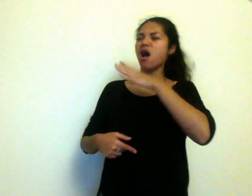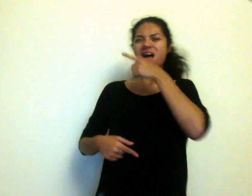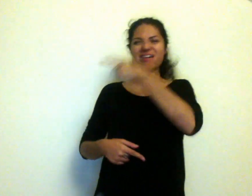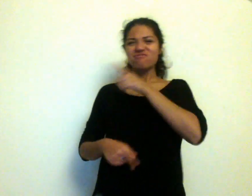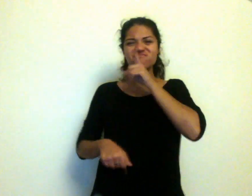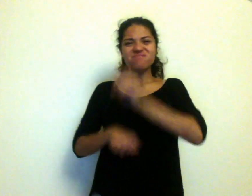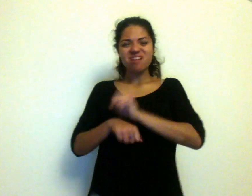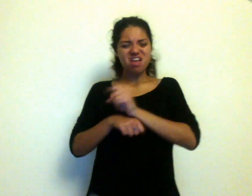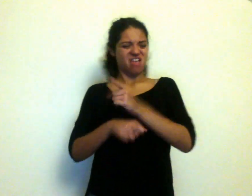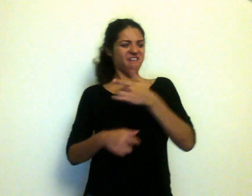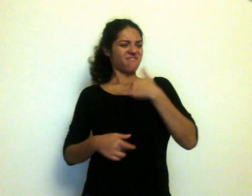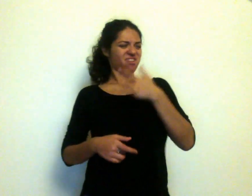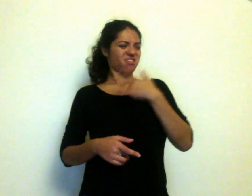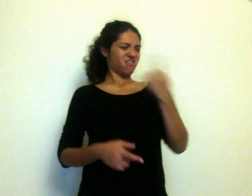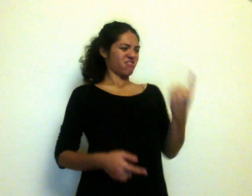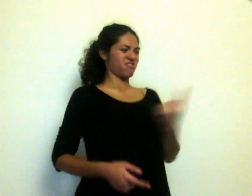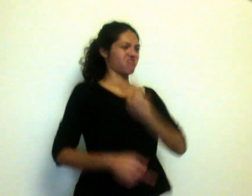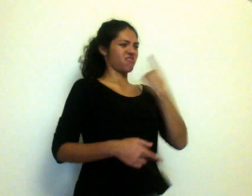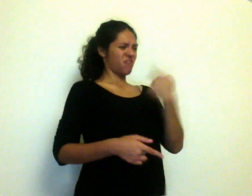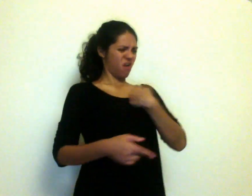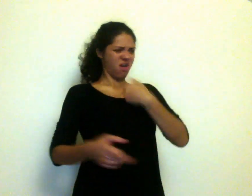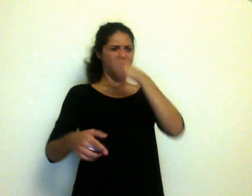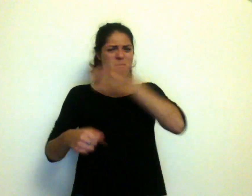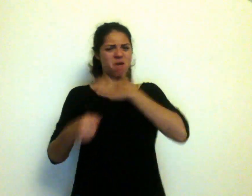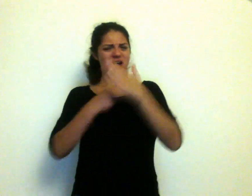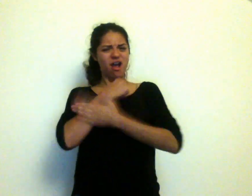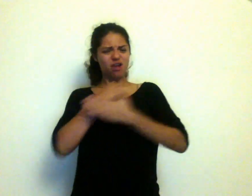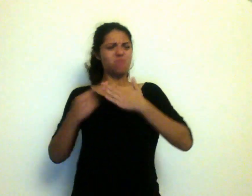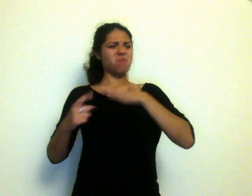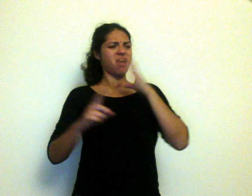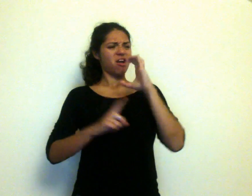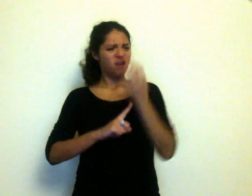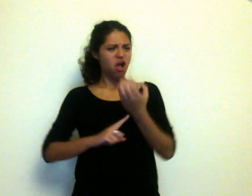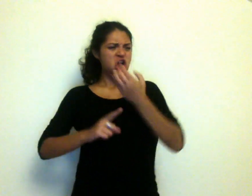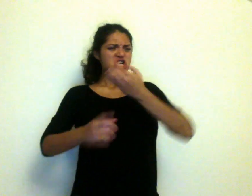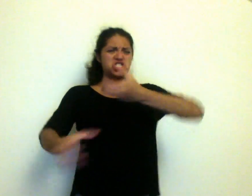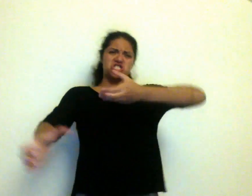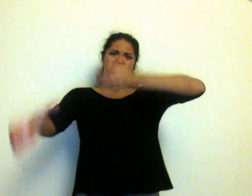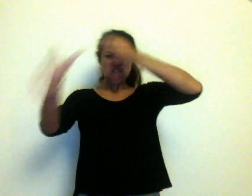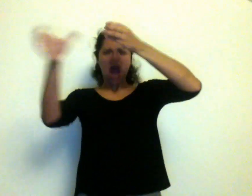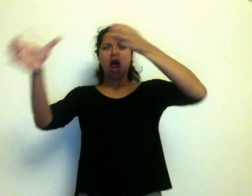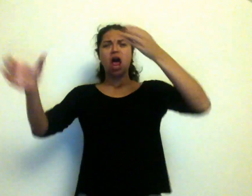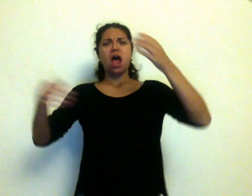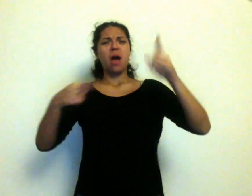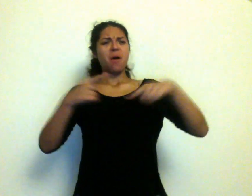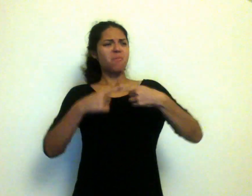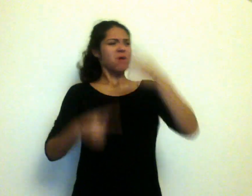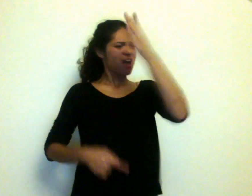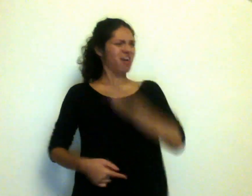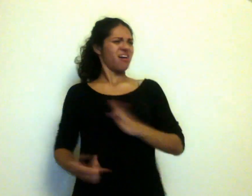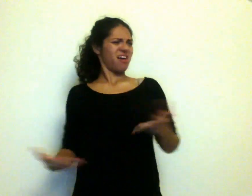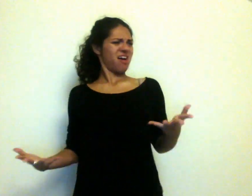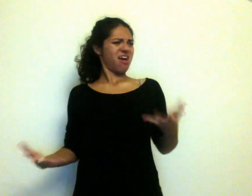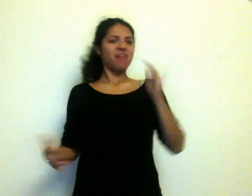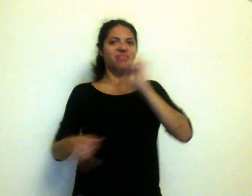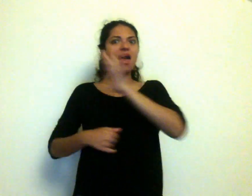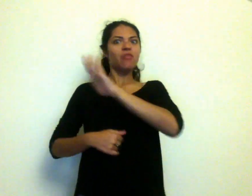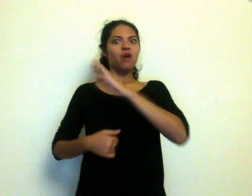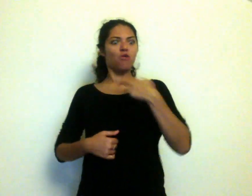religion. So there has to be a definite sense of showing respect and without compromising. Number